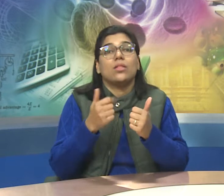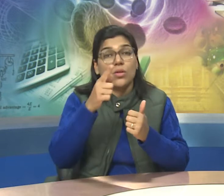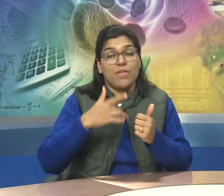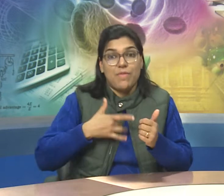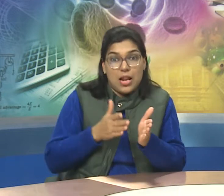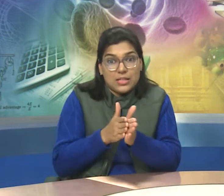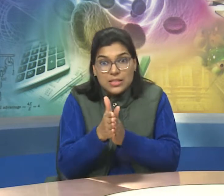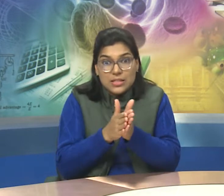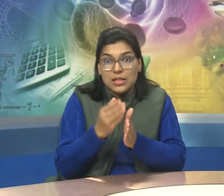one should